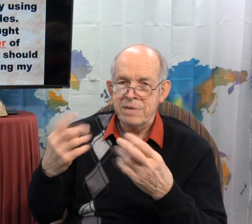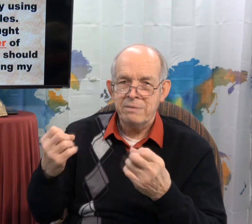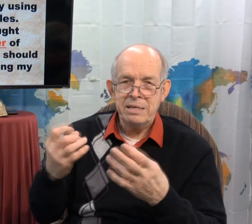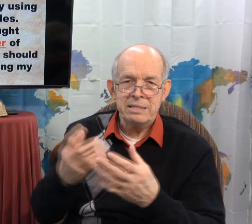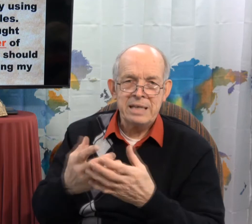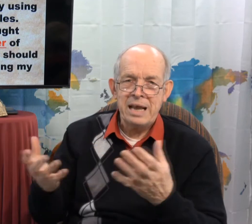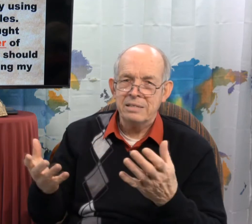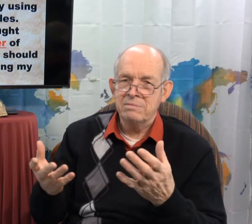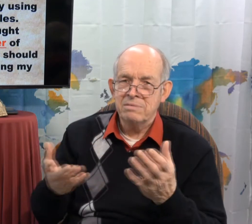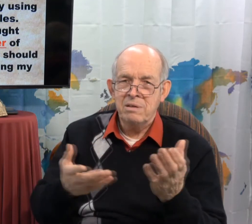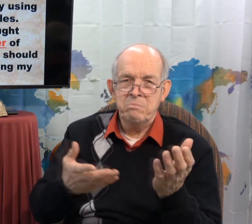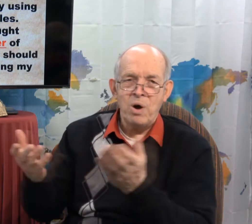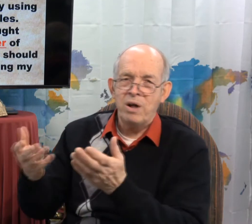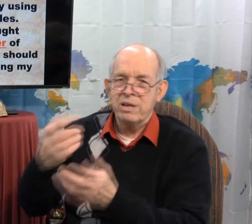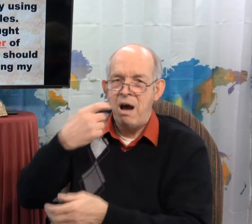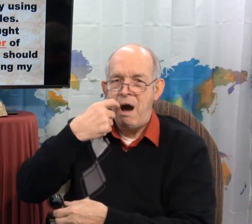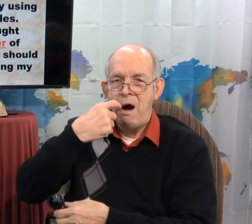many things, but